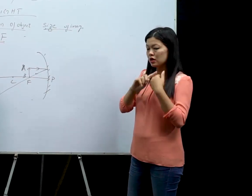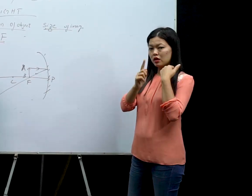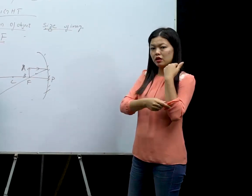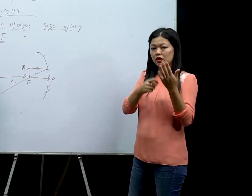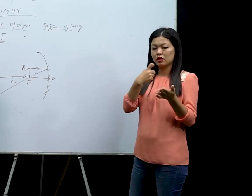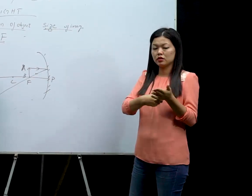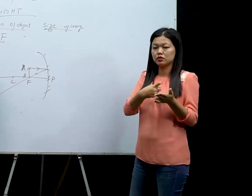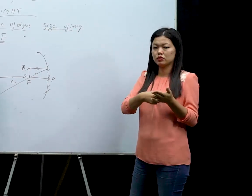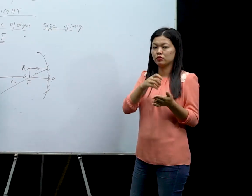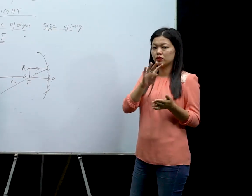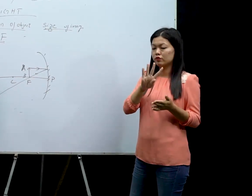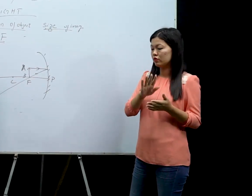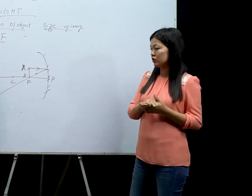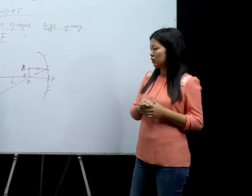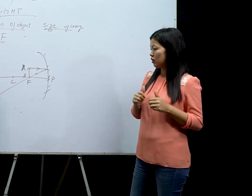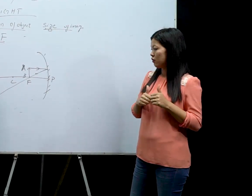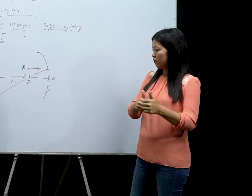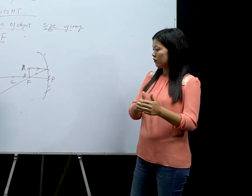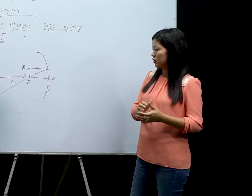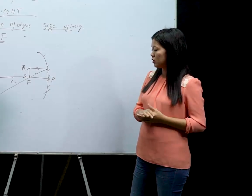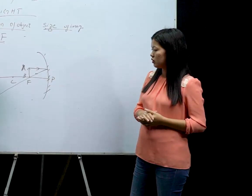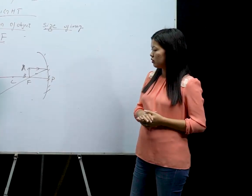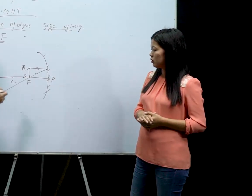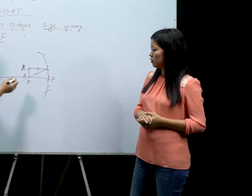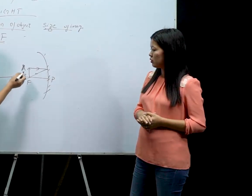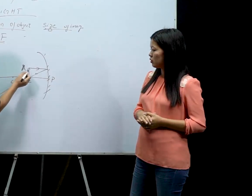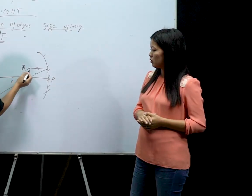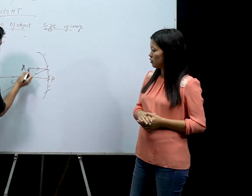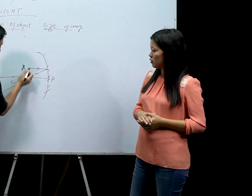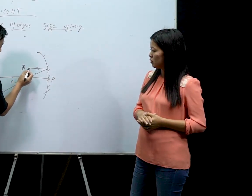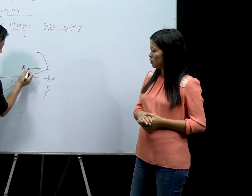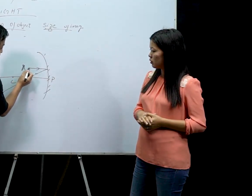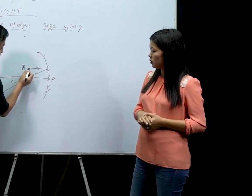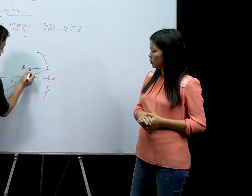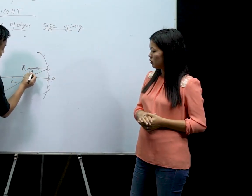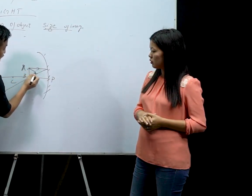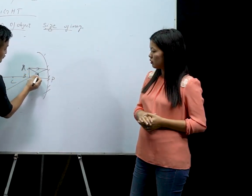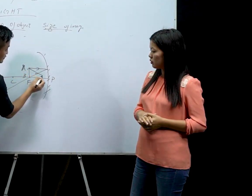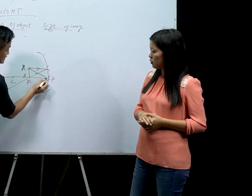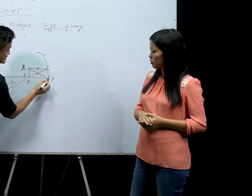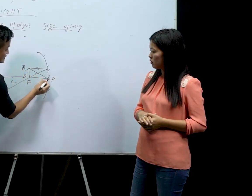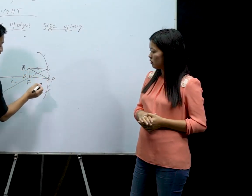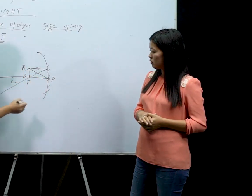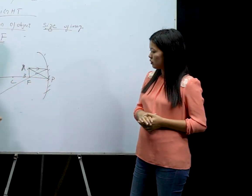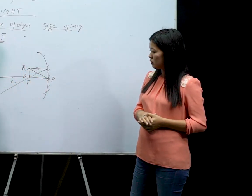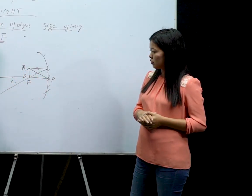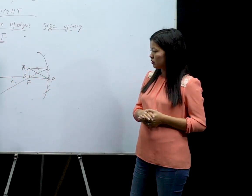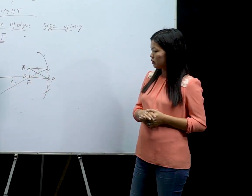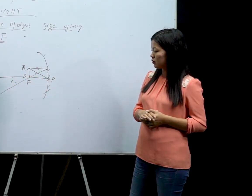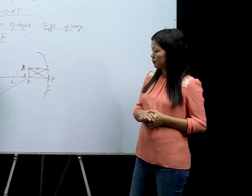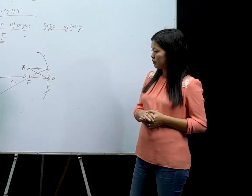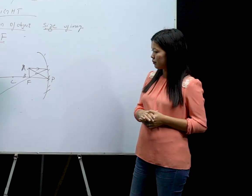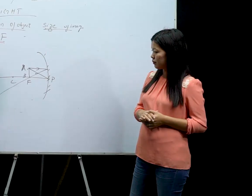okay, you'll get the same answer, but let's try out different one. So now, if a ray of light, that is the fourth rule, incident